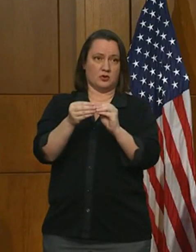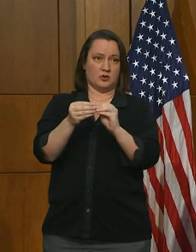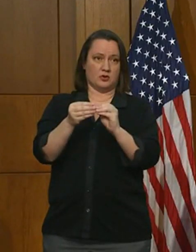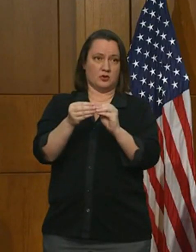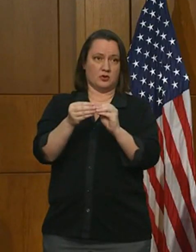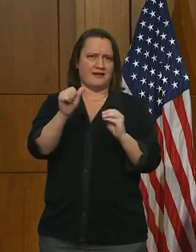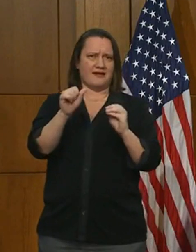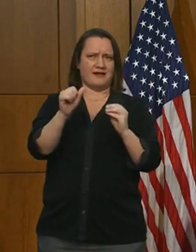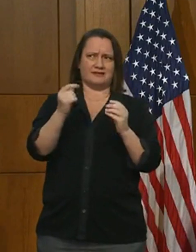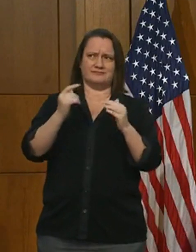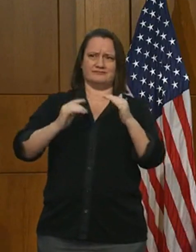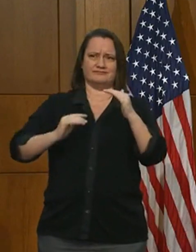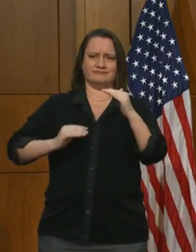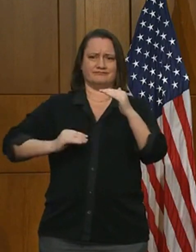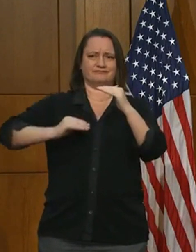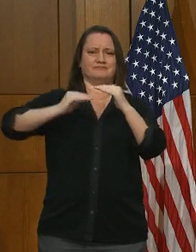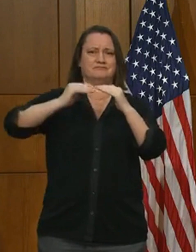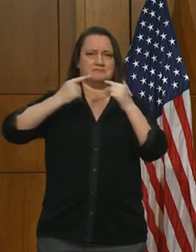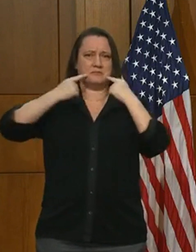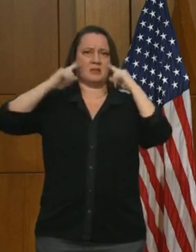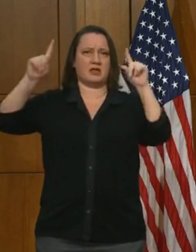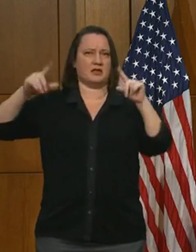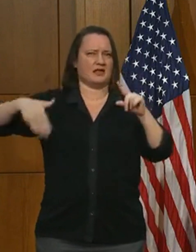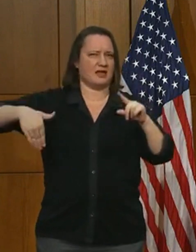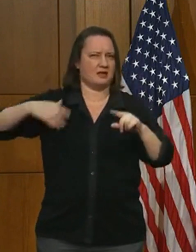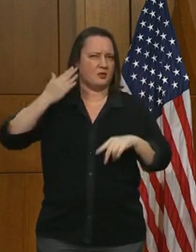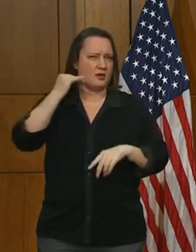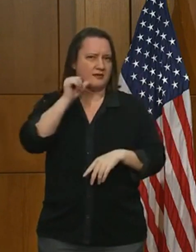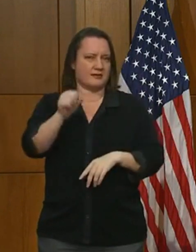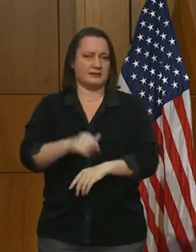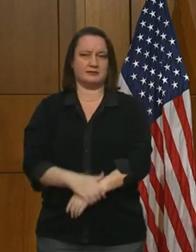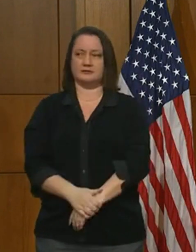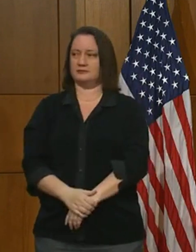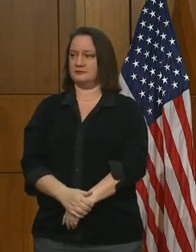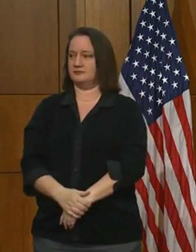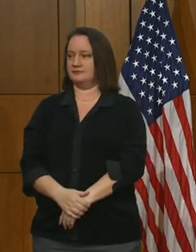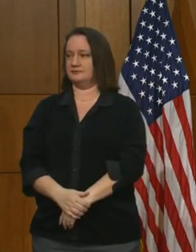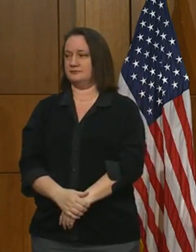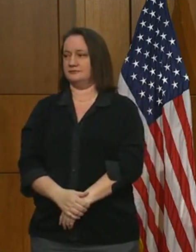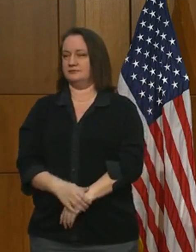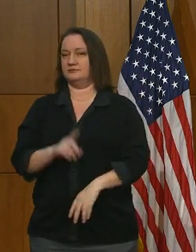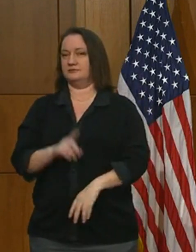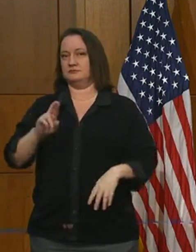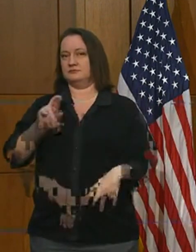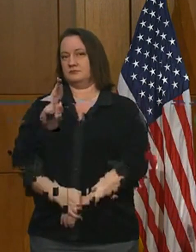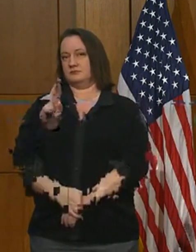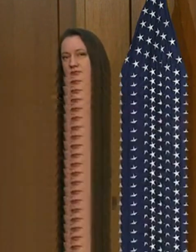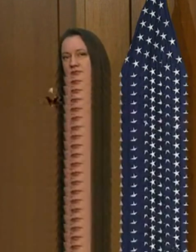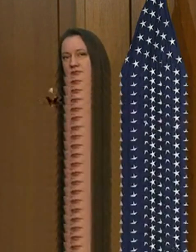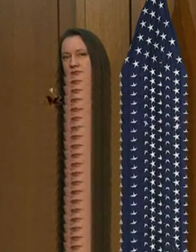goal to this point? Dr. Remley is with us today. Dr. Remley?